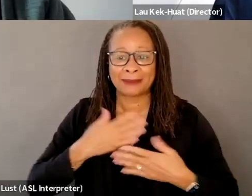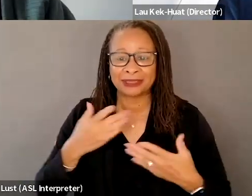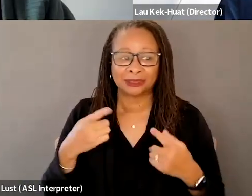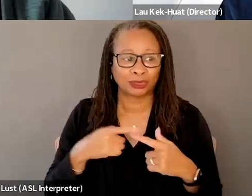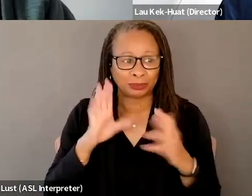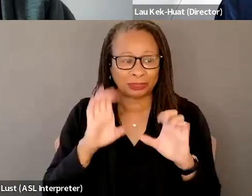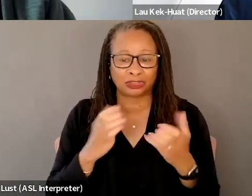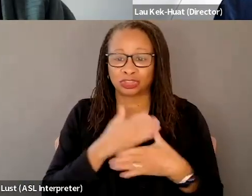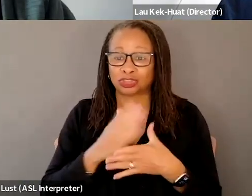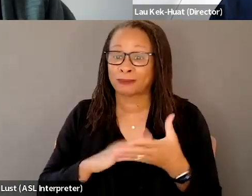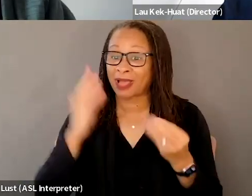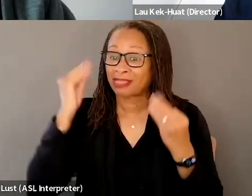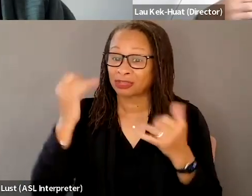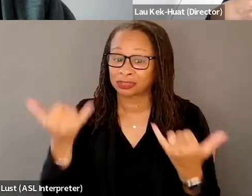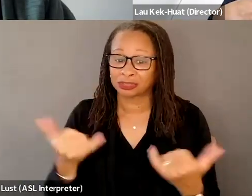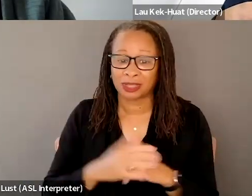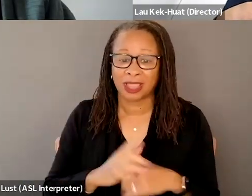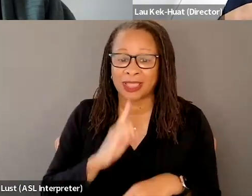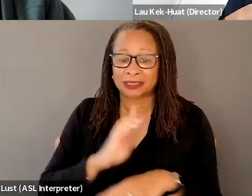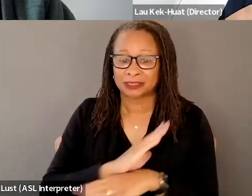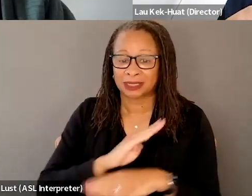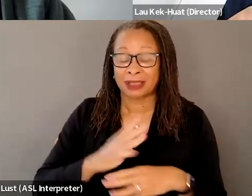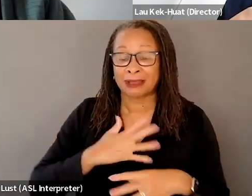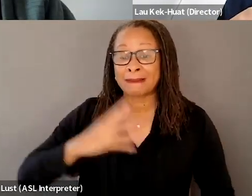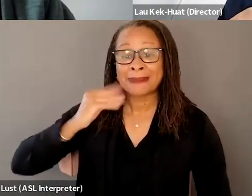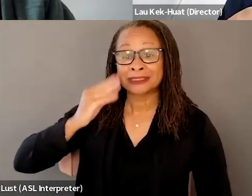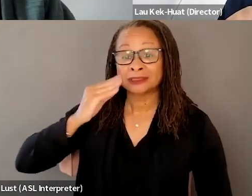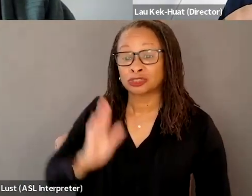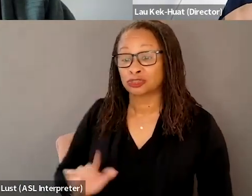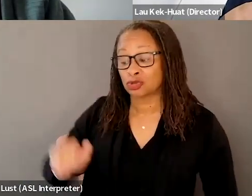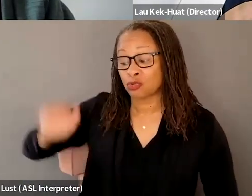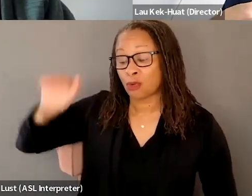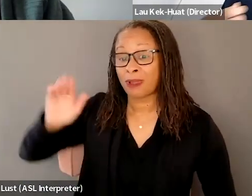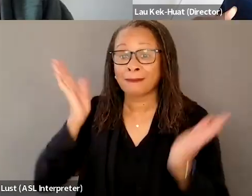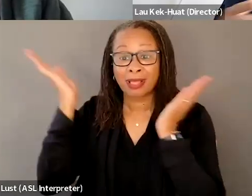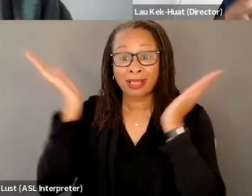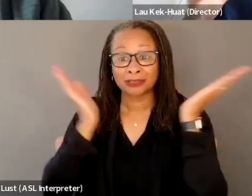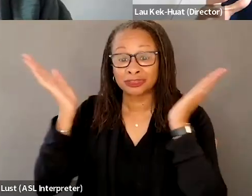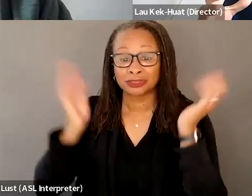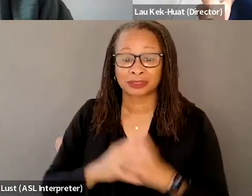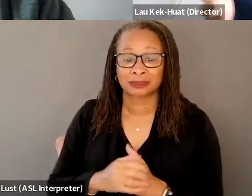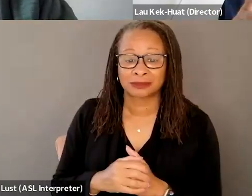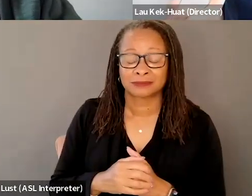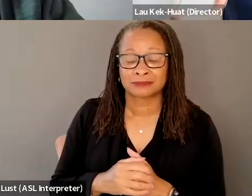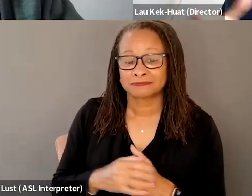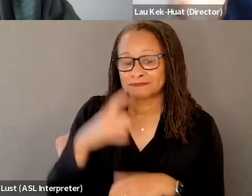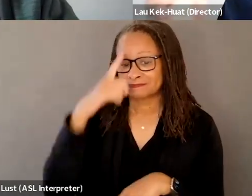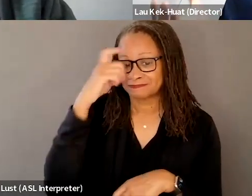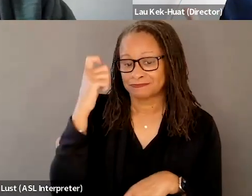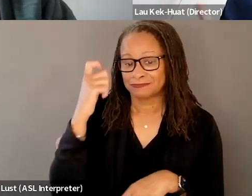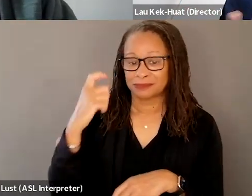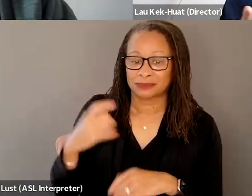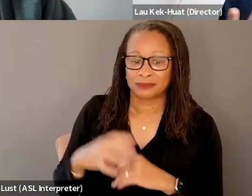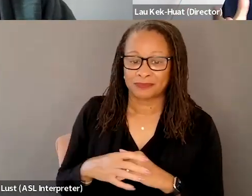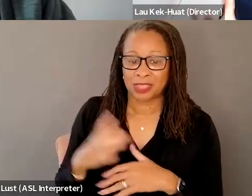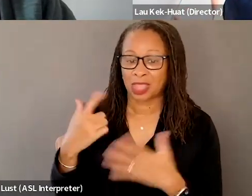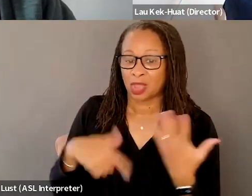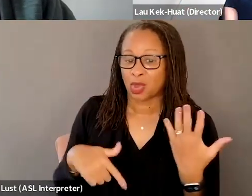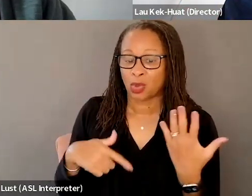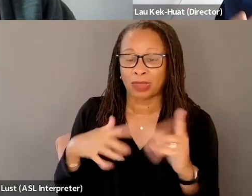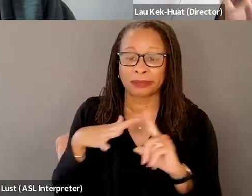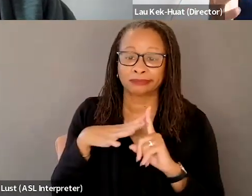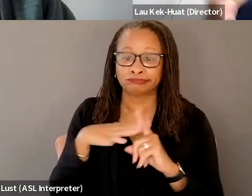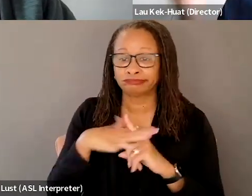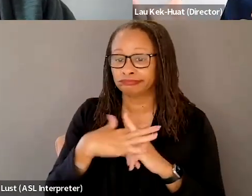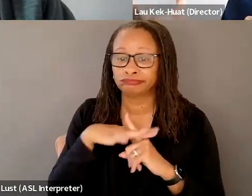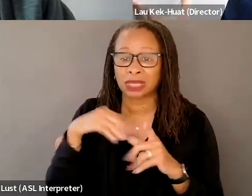today. Actually, my experience of growing up in Malaysia, because for the what the content in the history